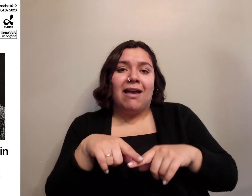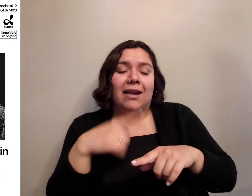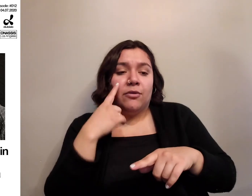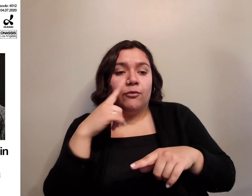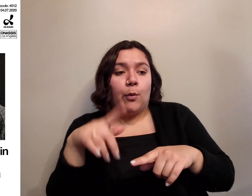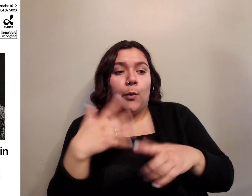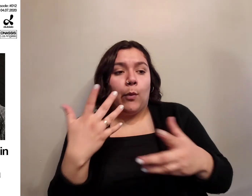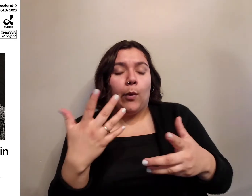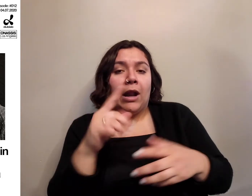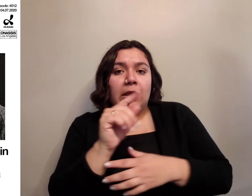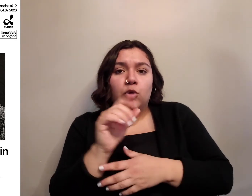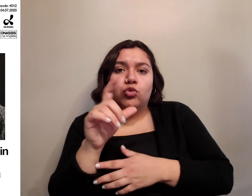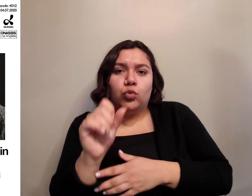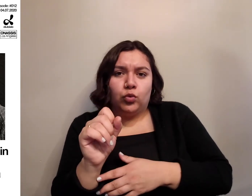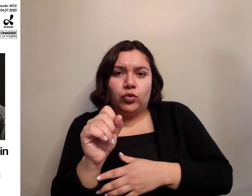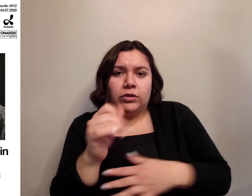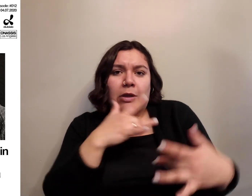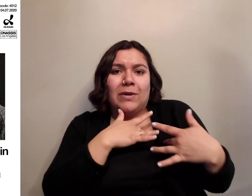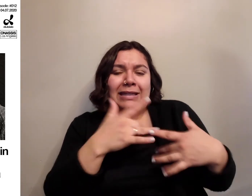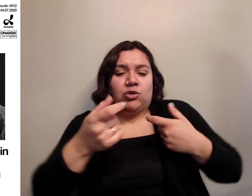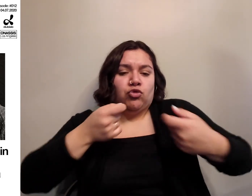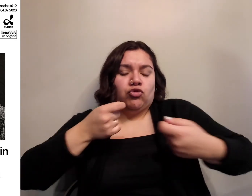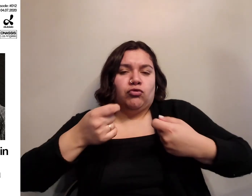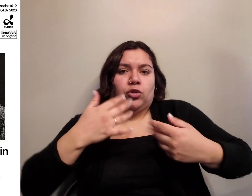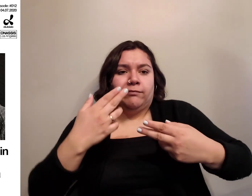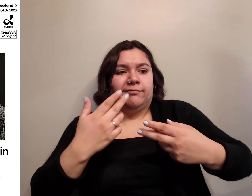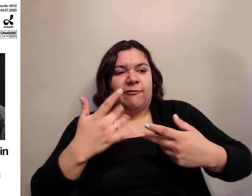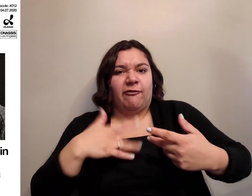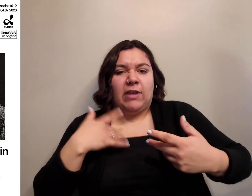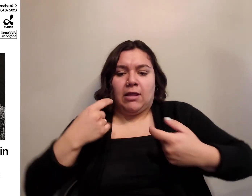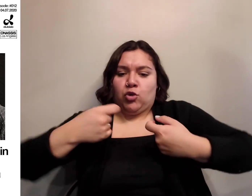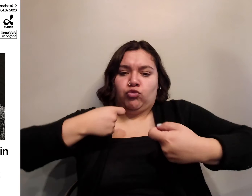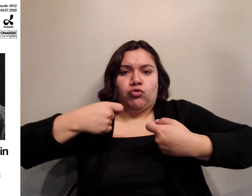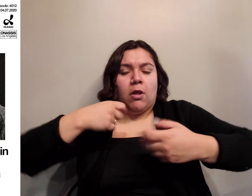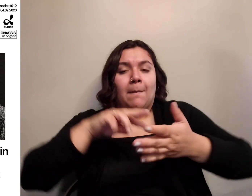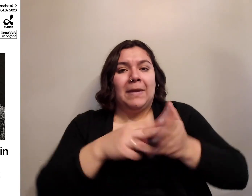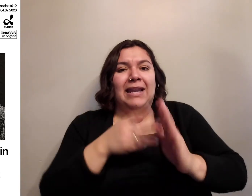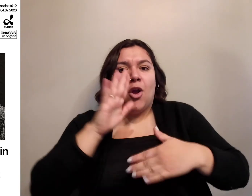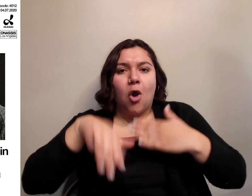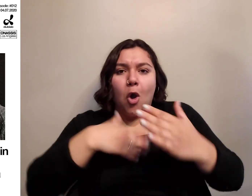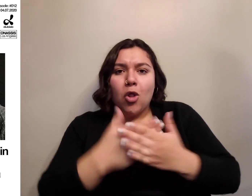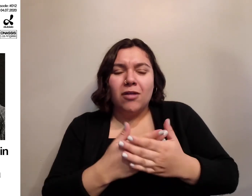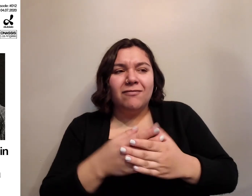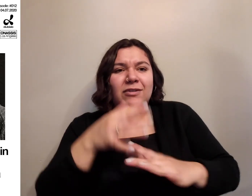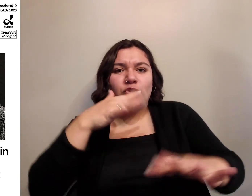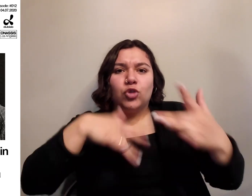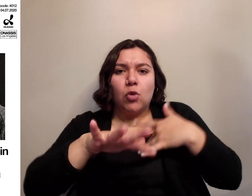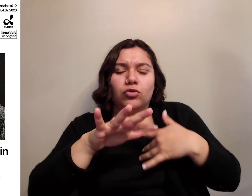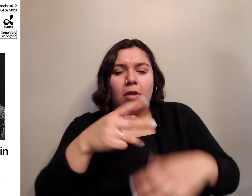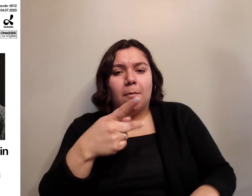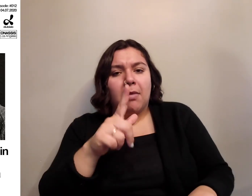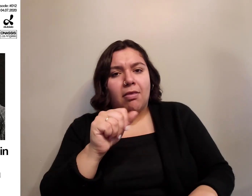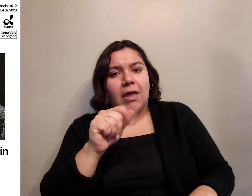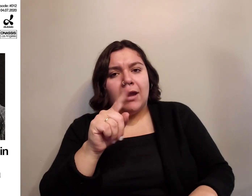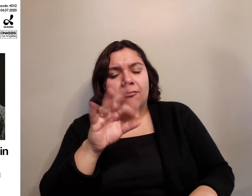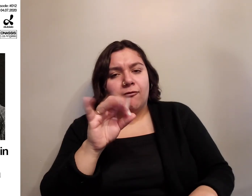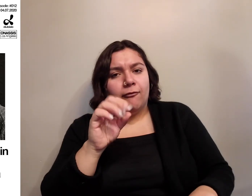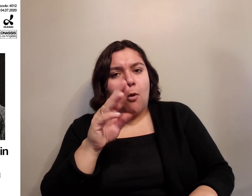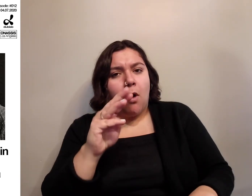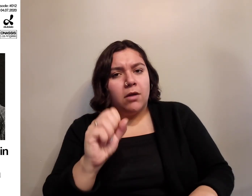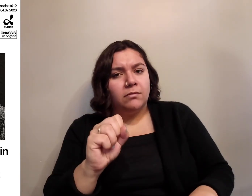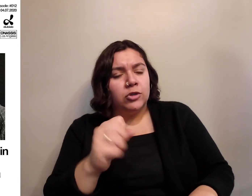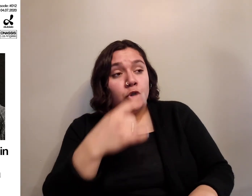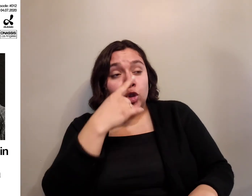on the very tools that so often control us, namely all the social platforms. And I'm wondering if there